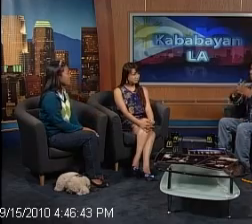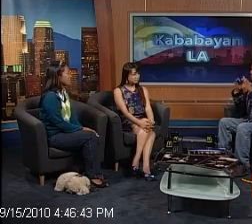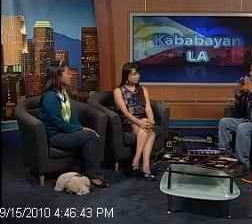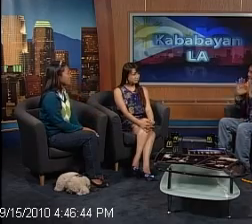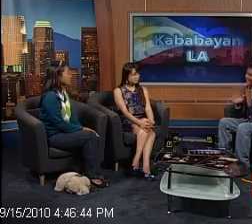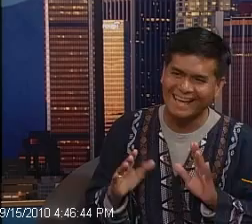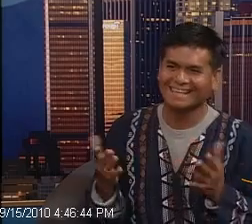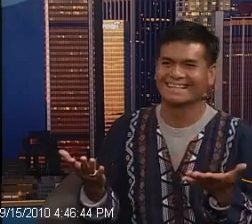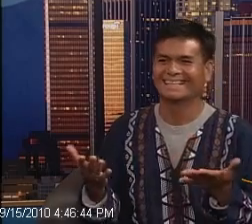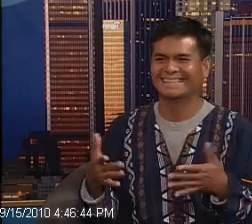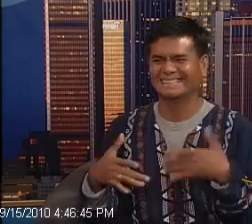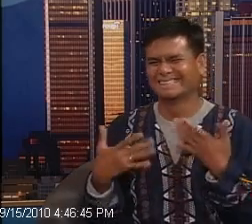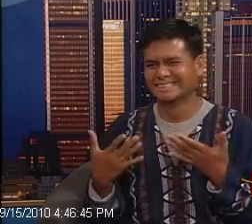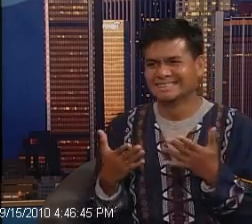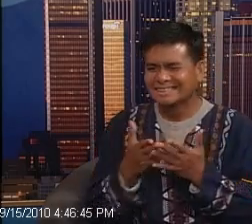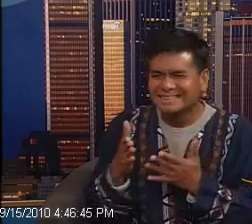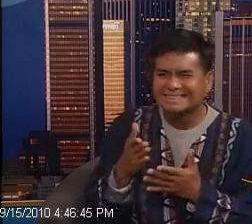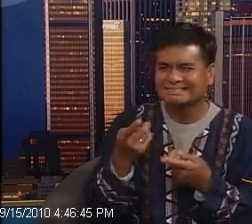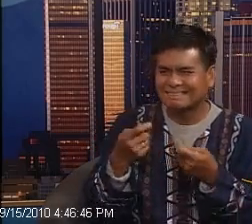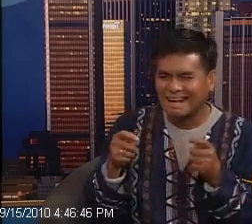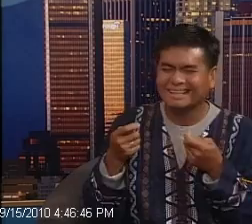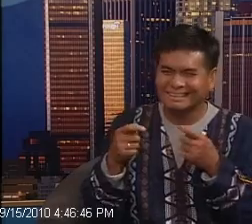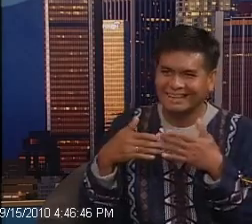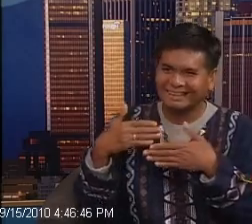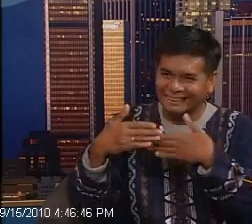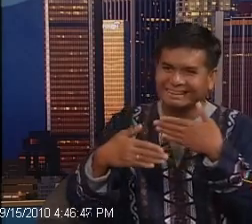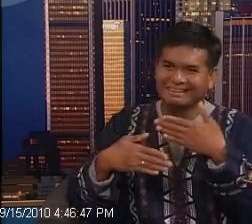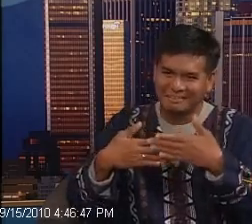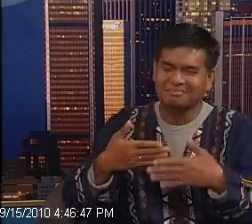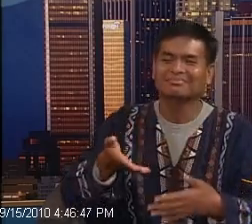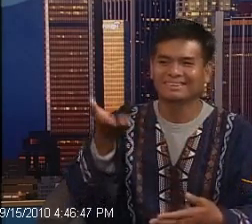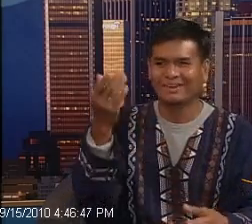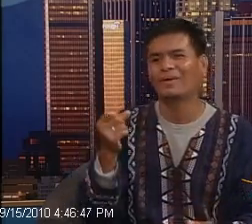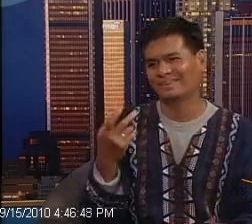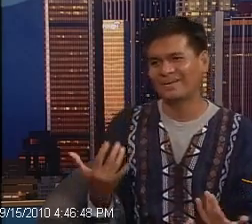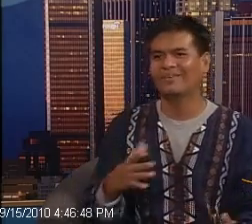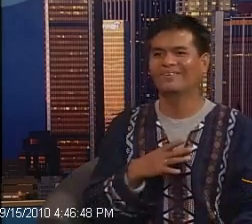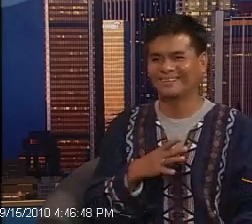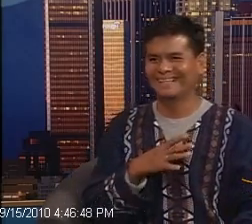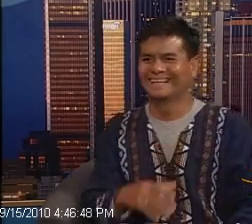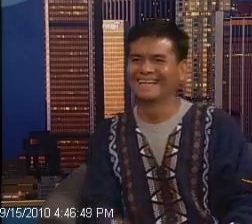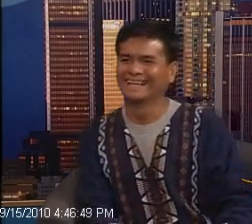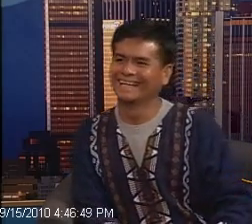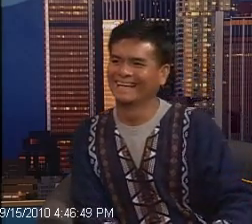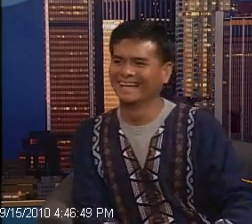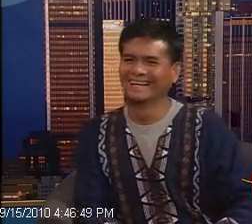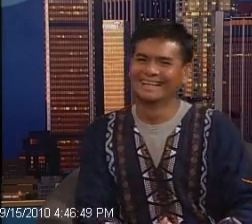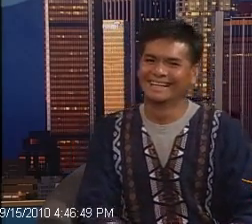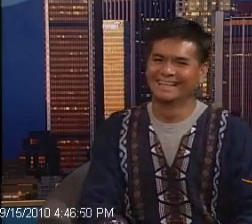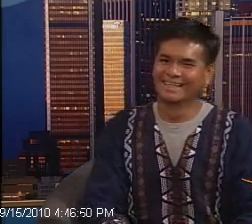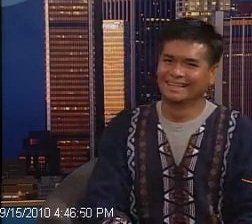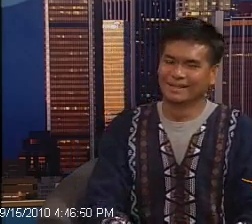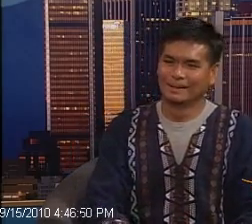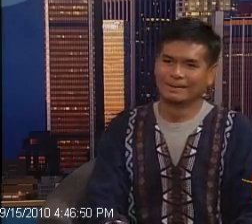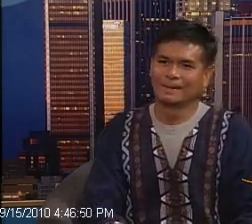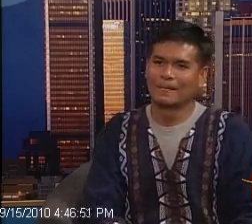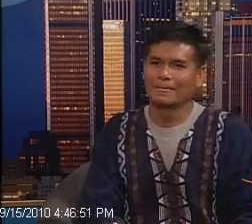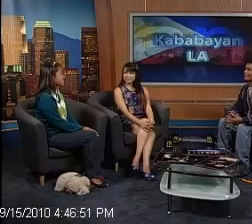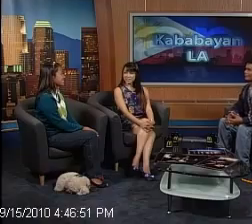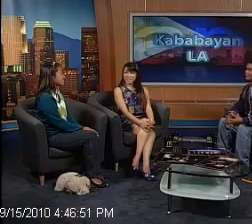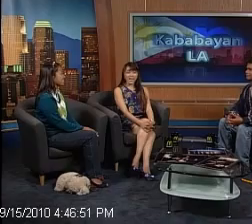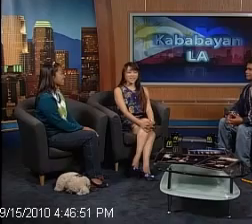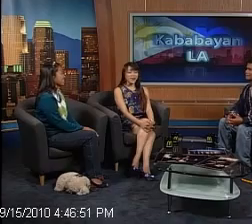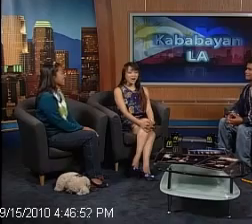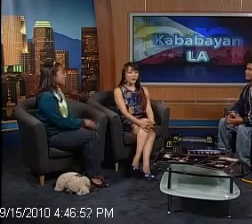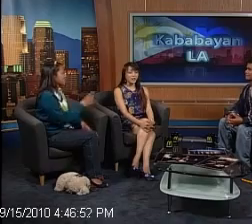been very difficult growing up. I was sad, frustrated, but I keep trying, and now I'm able to adjust with